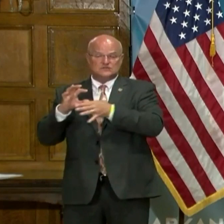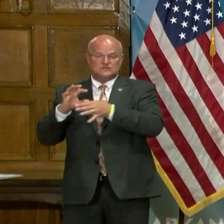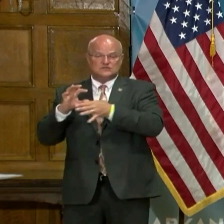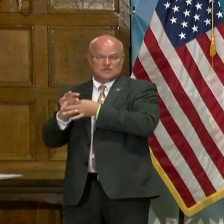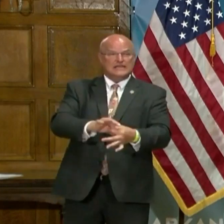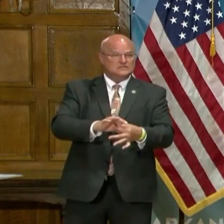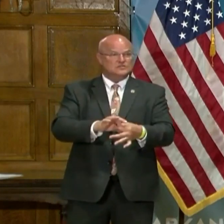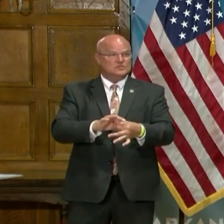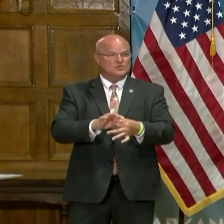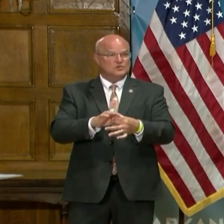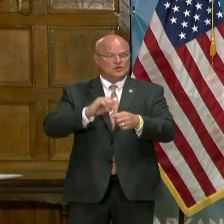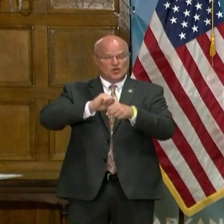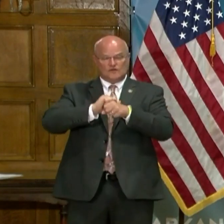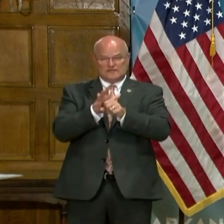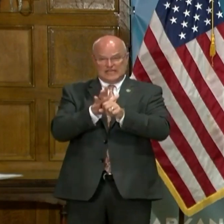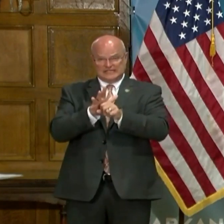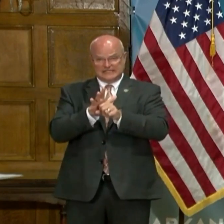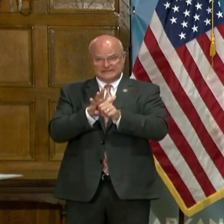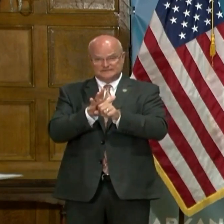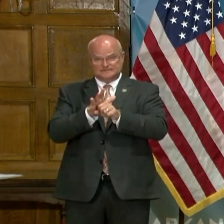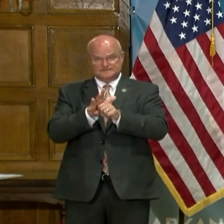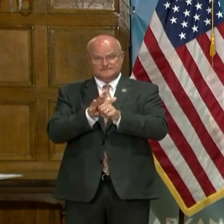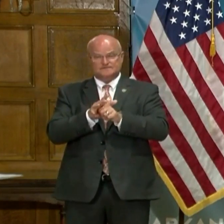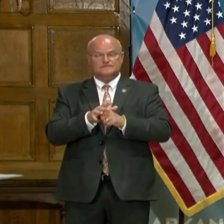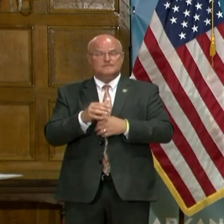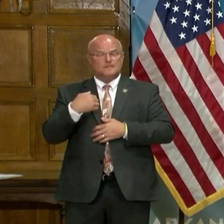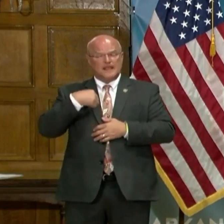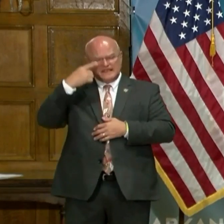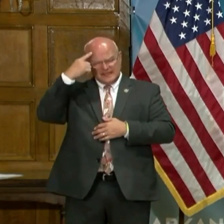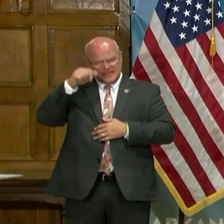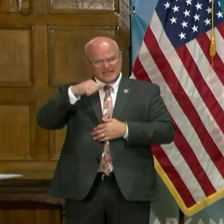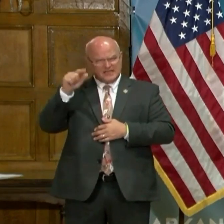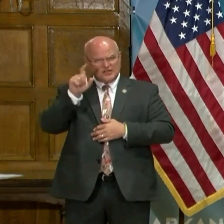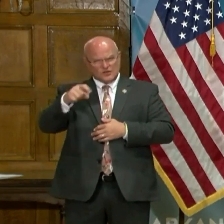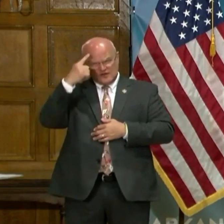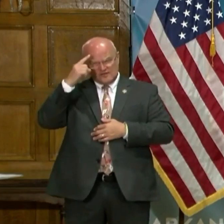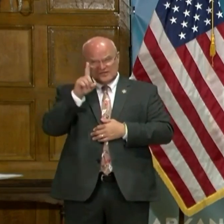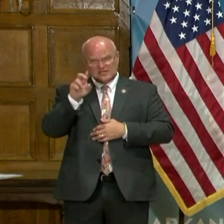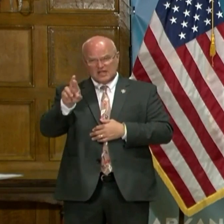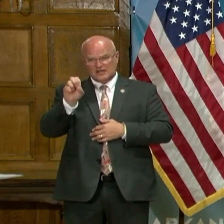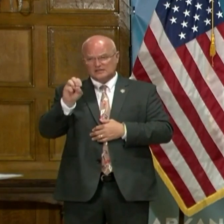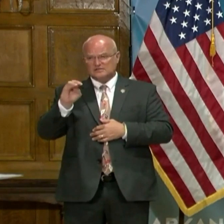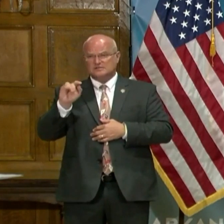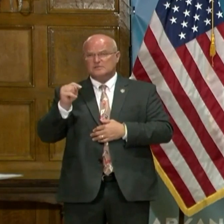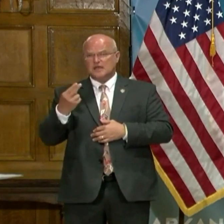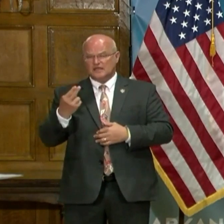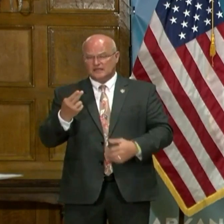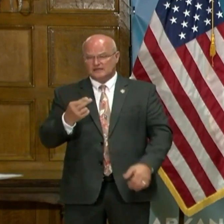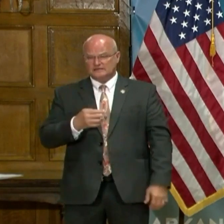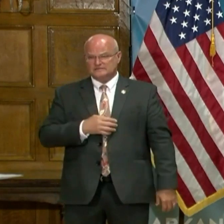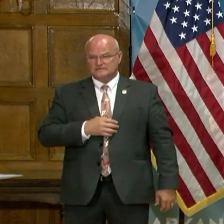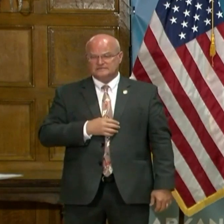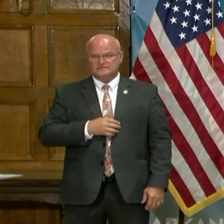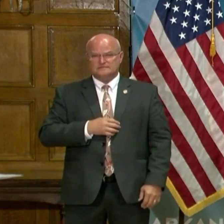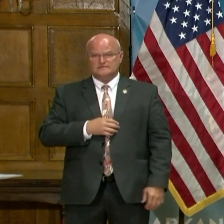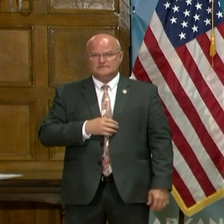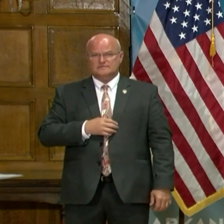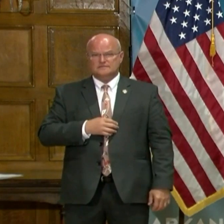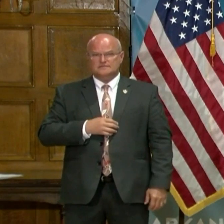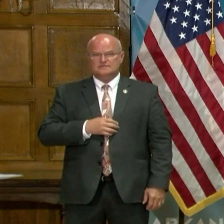relate to COVID-19. I think you said you had another question for Dr. Smith.